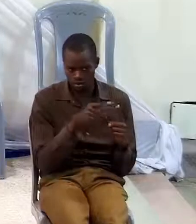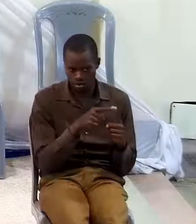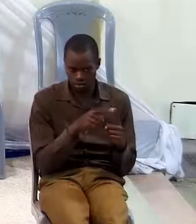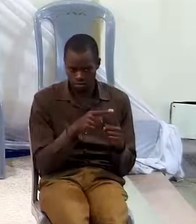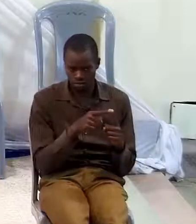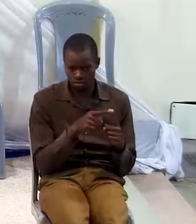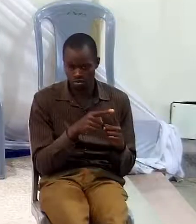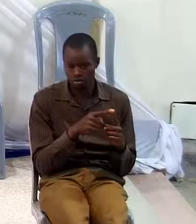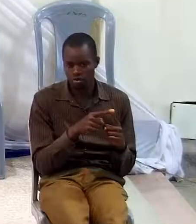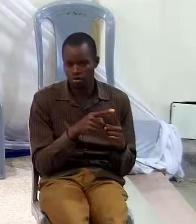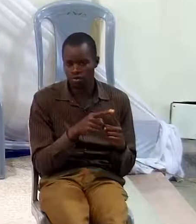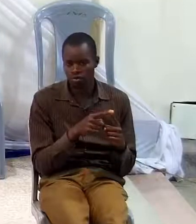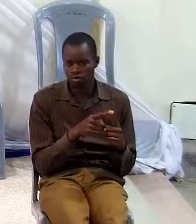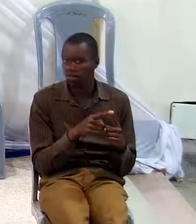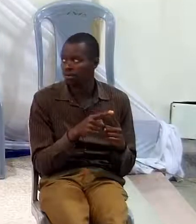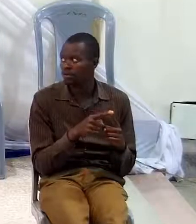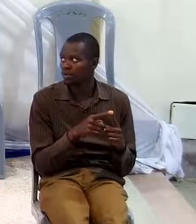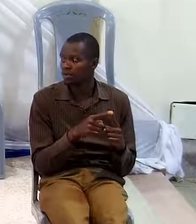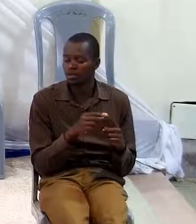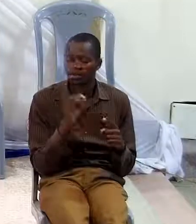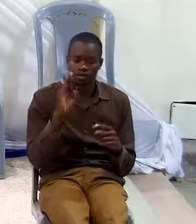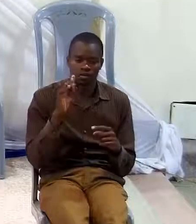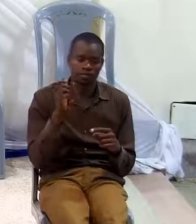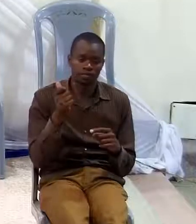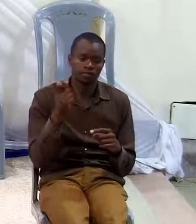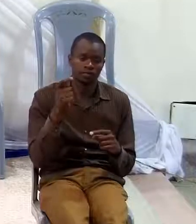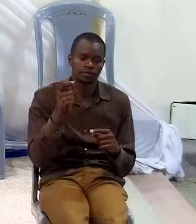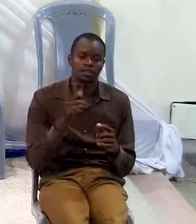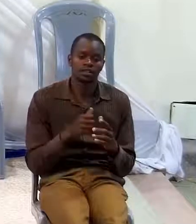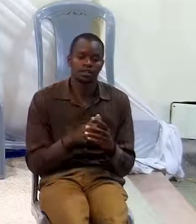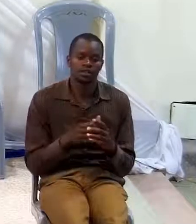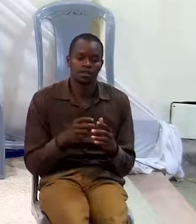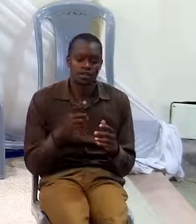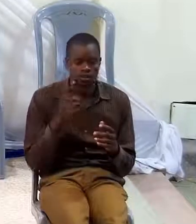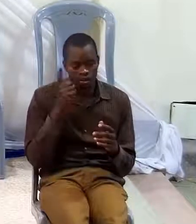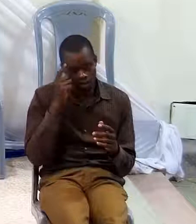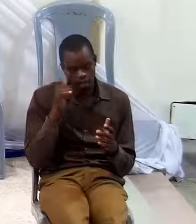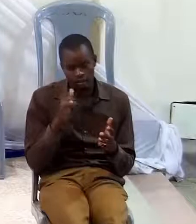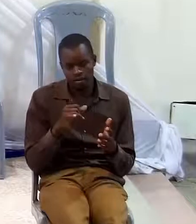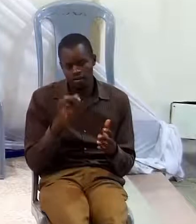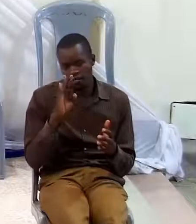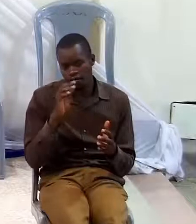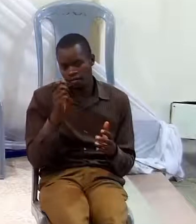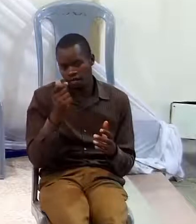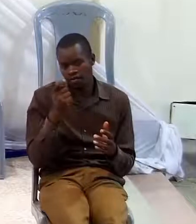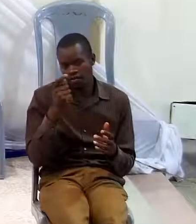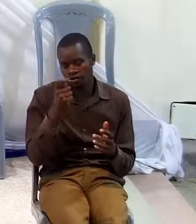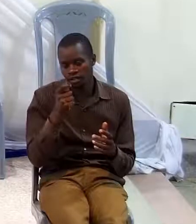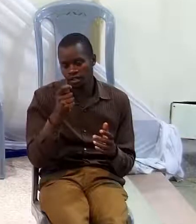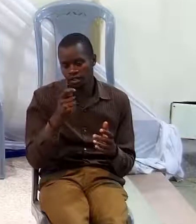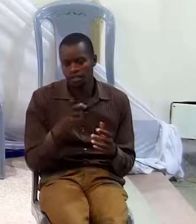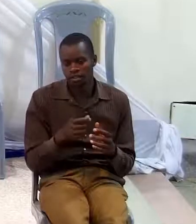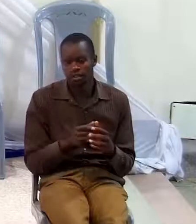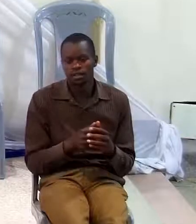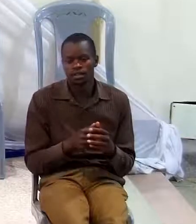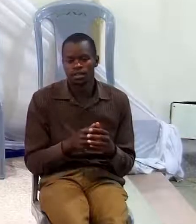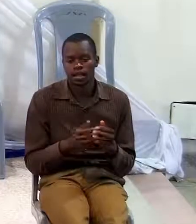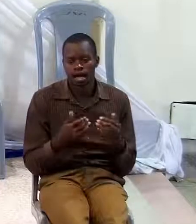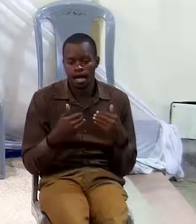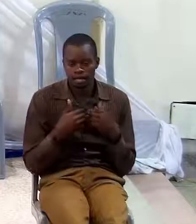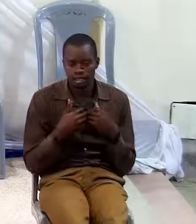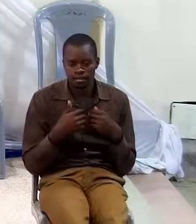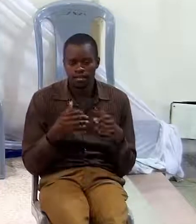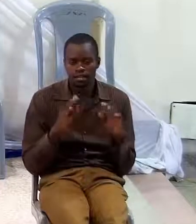fat, we know that fat is also plays a role in producing the energy that the